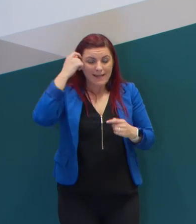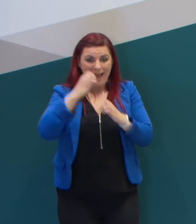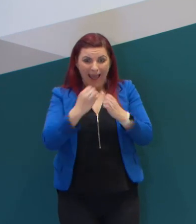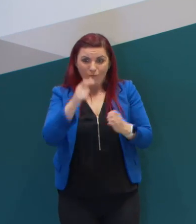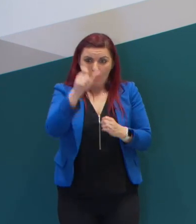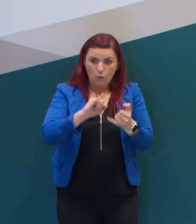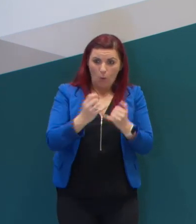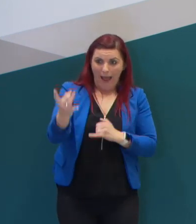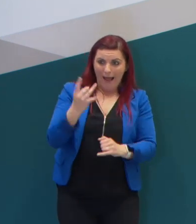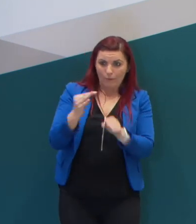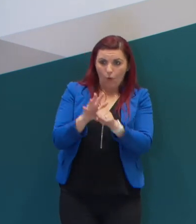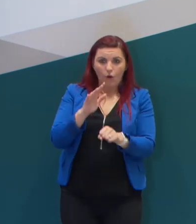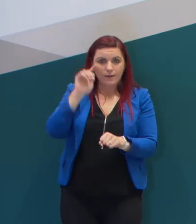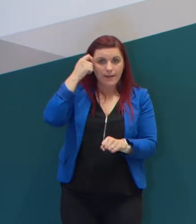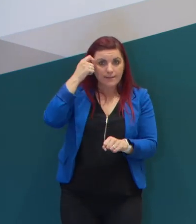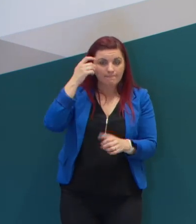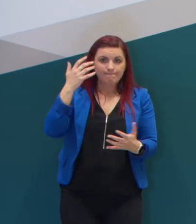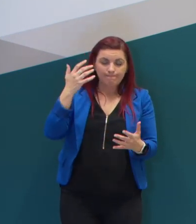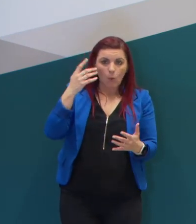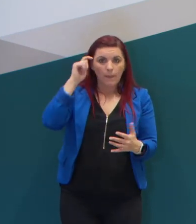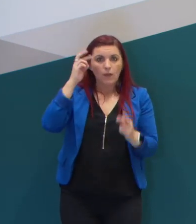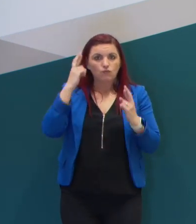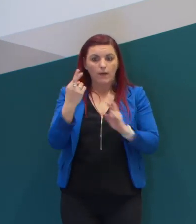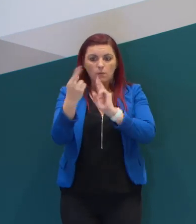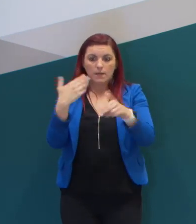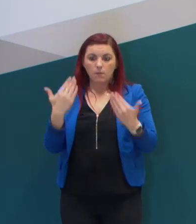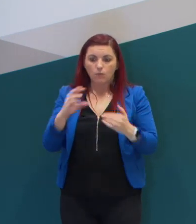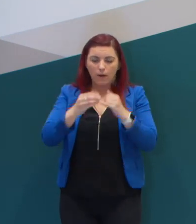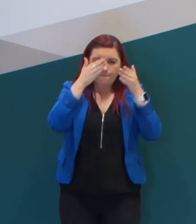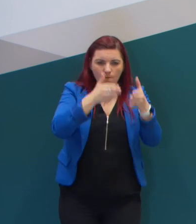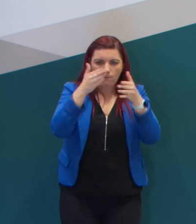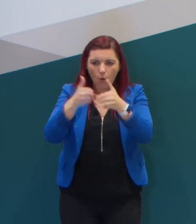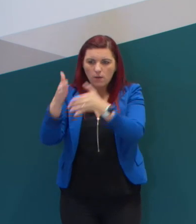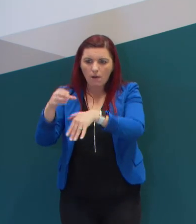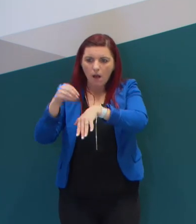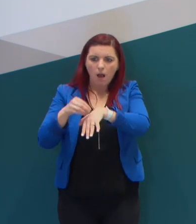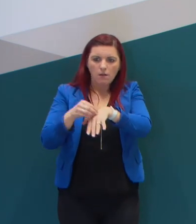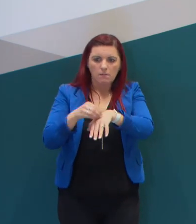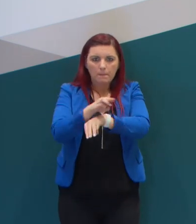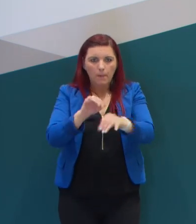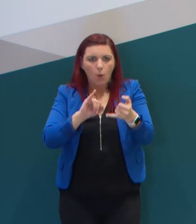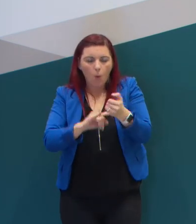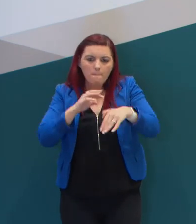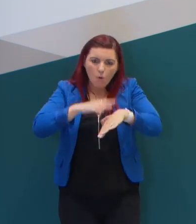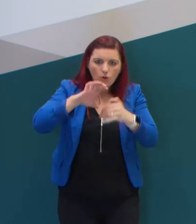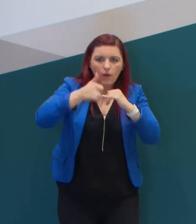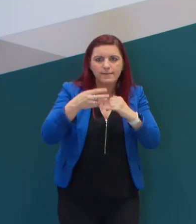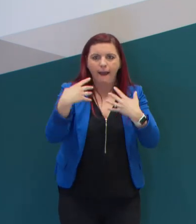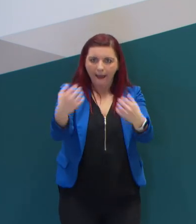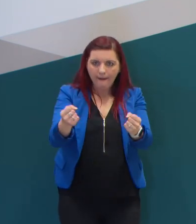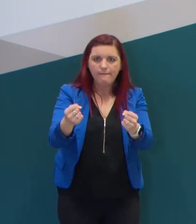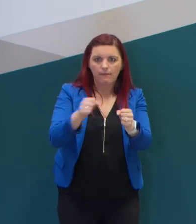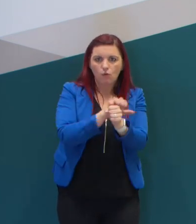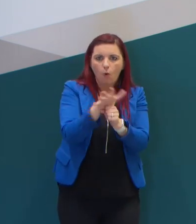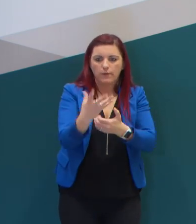moment in time, we think the right response for us now as a country is to try to focus that testing on those who are most likely to have the